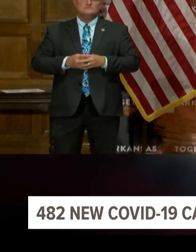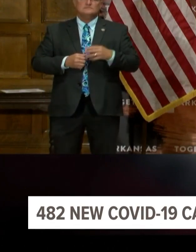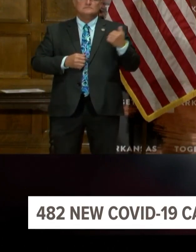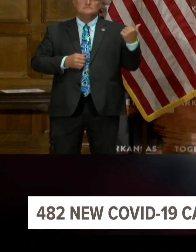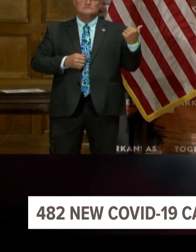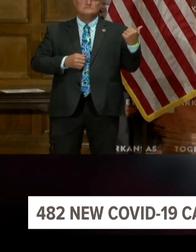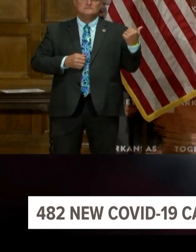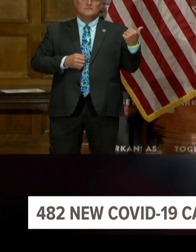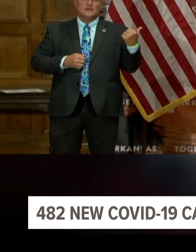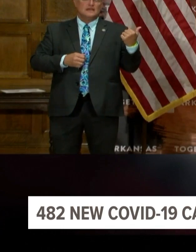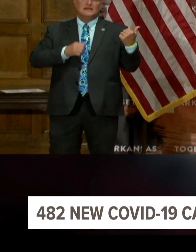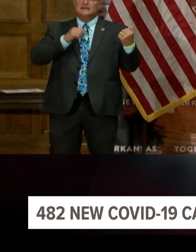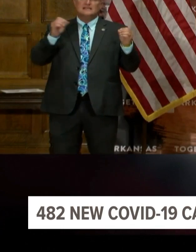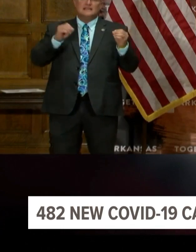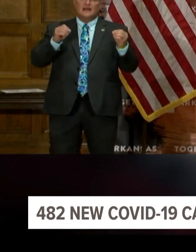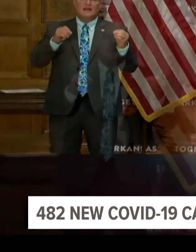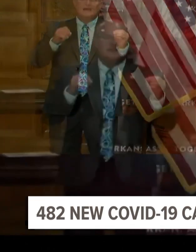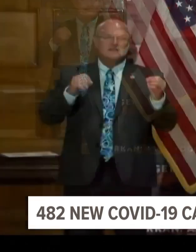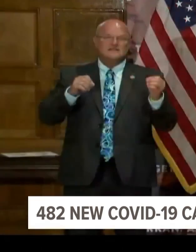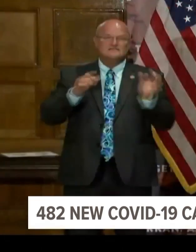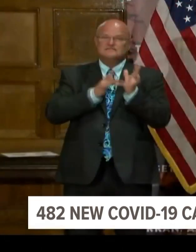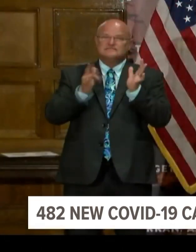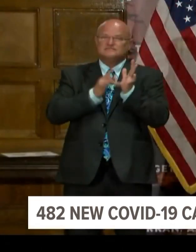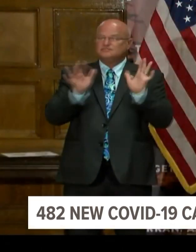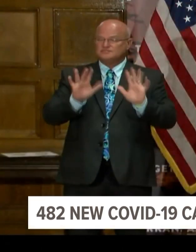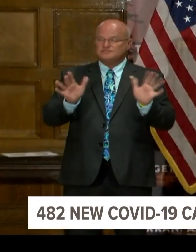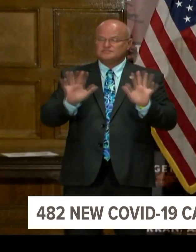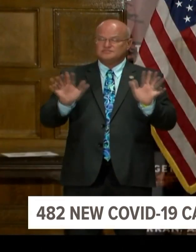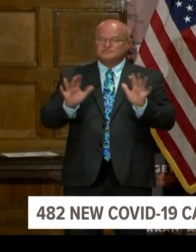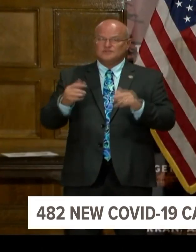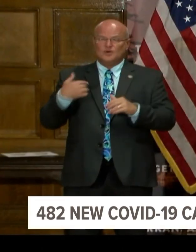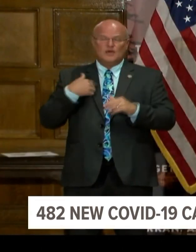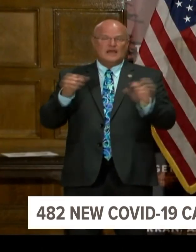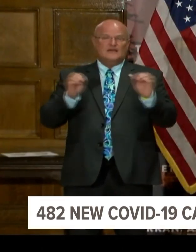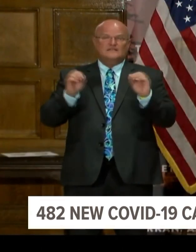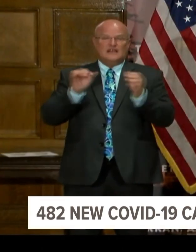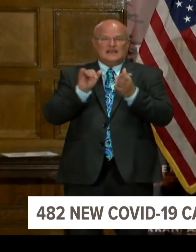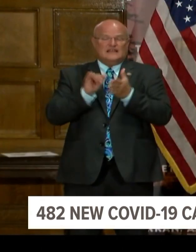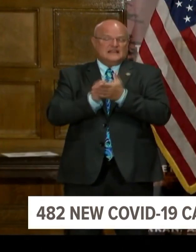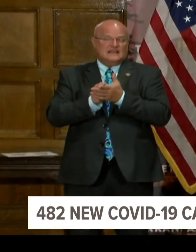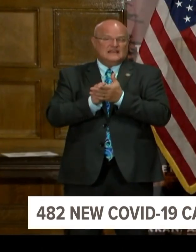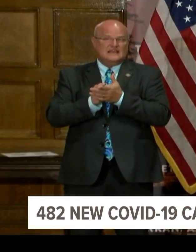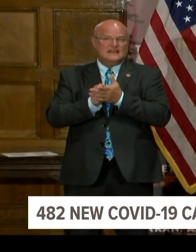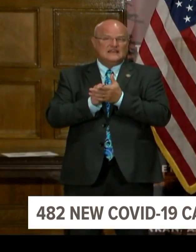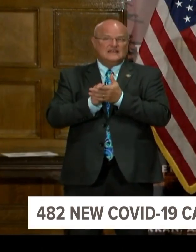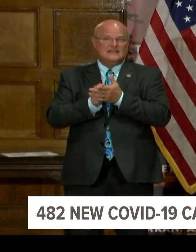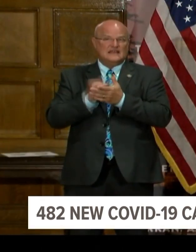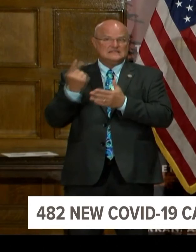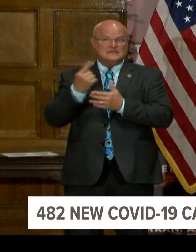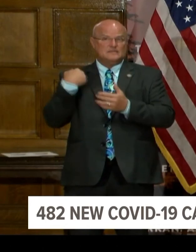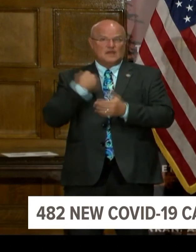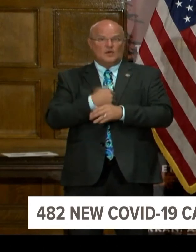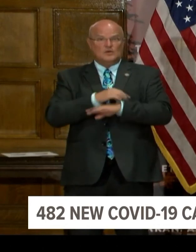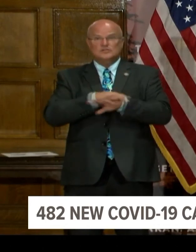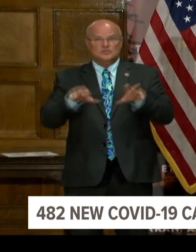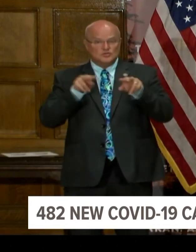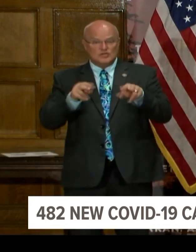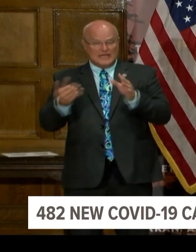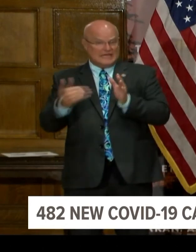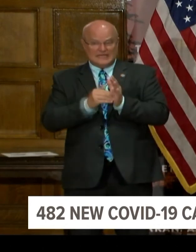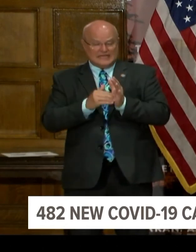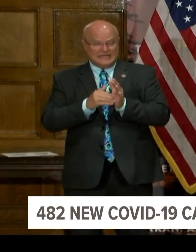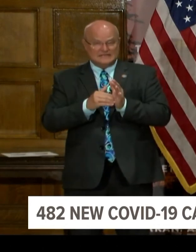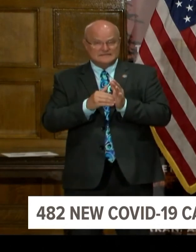we don't take anything for granted. We don't have anything that is not something that we shouldn't look at